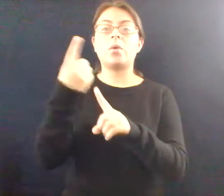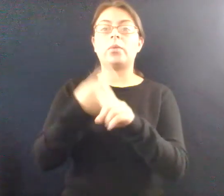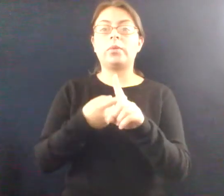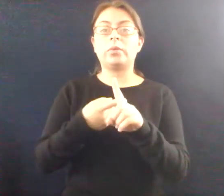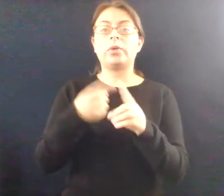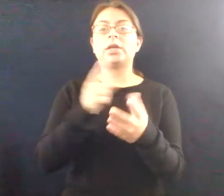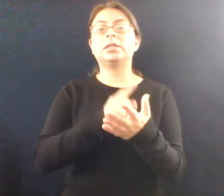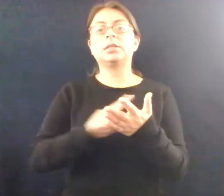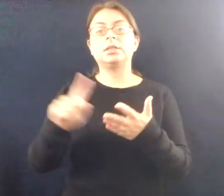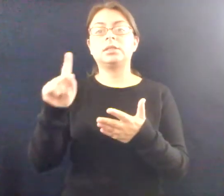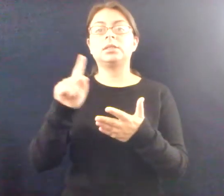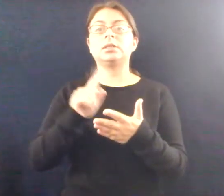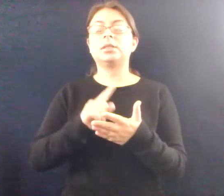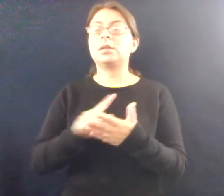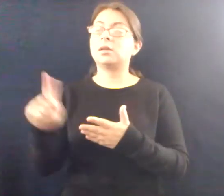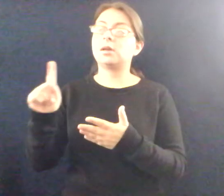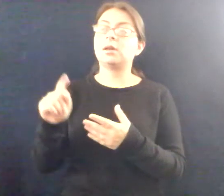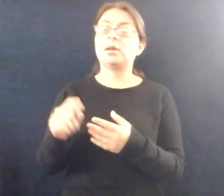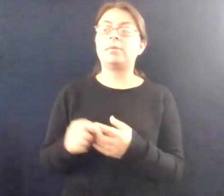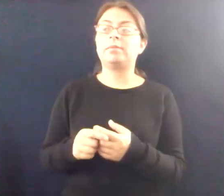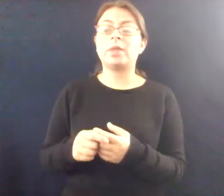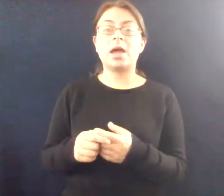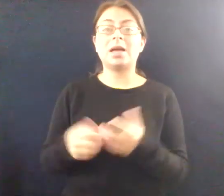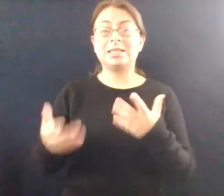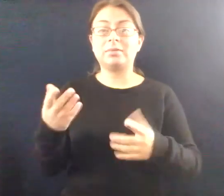and sometimes for months. At times,